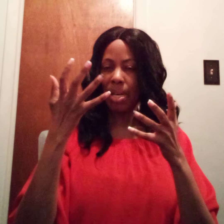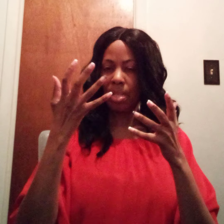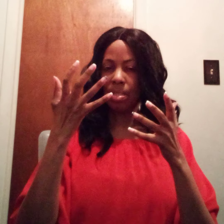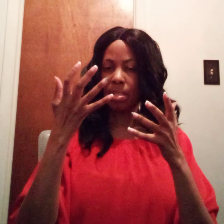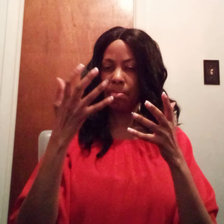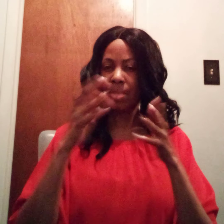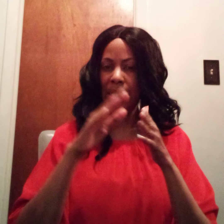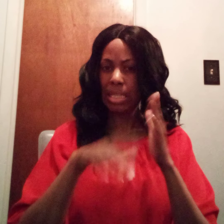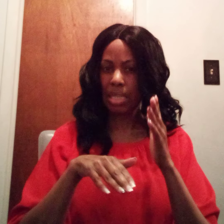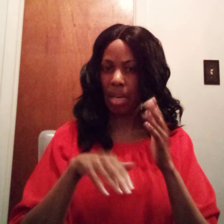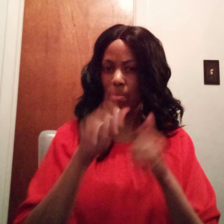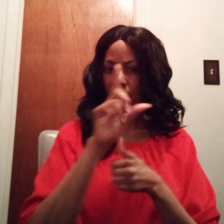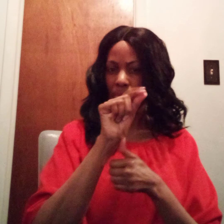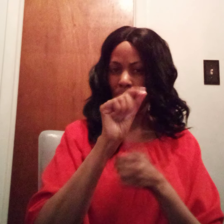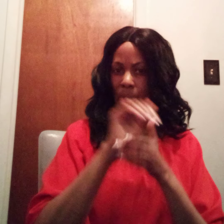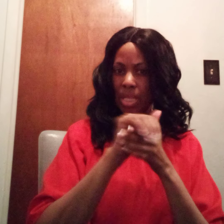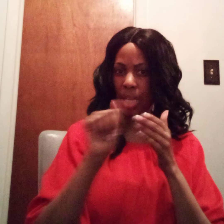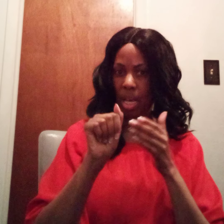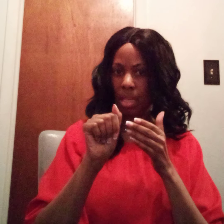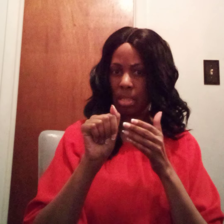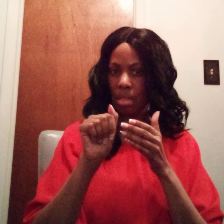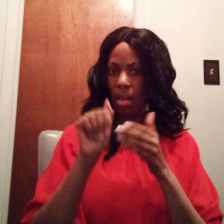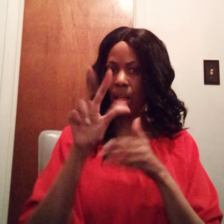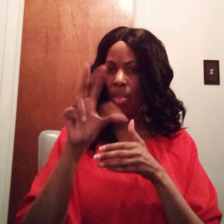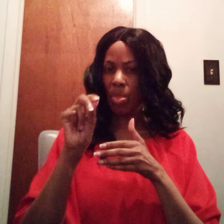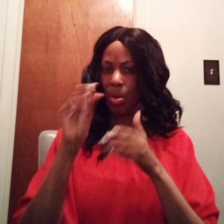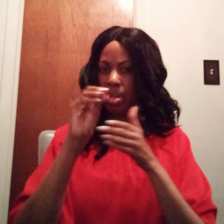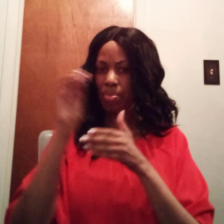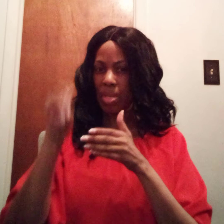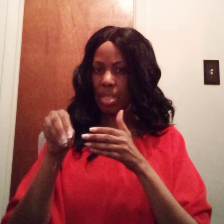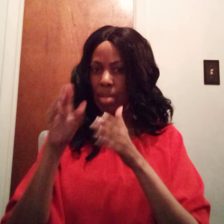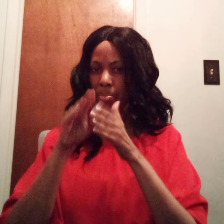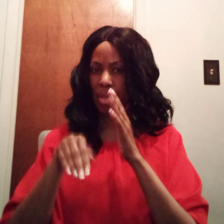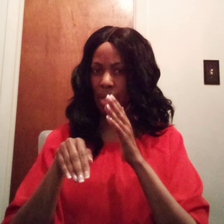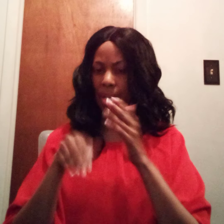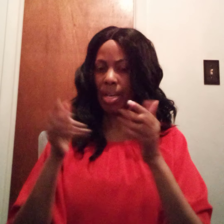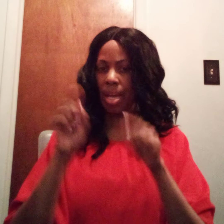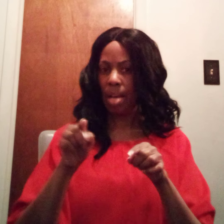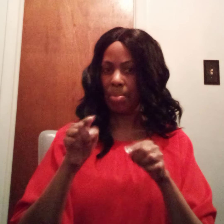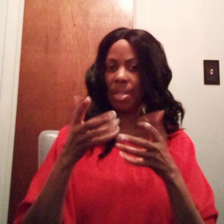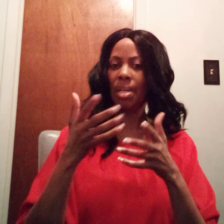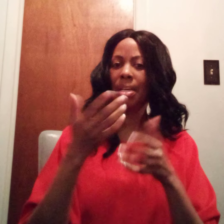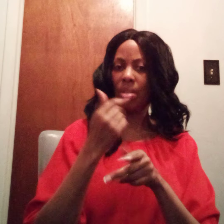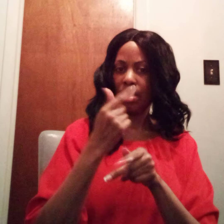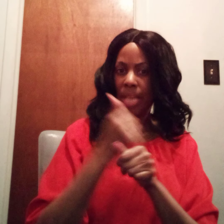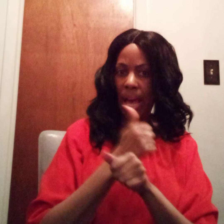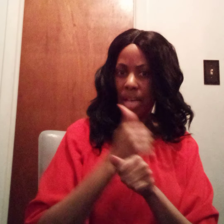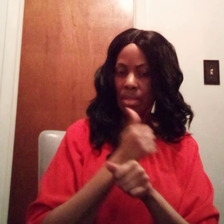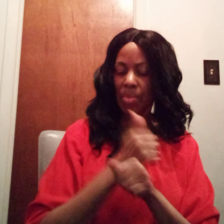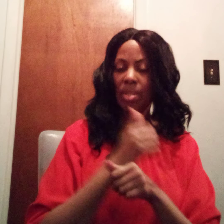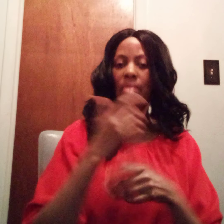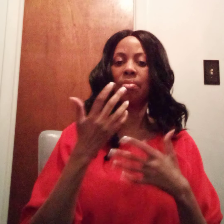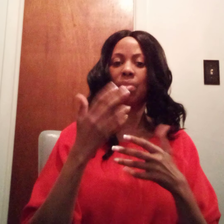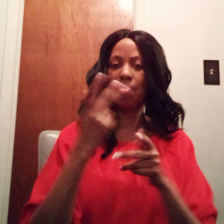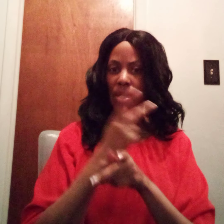isn't algebra yet. This is something that you've probably had exposure to. You would multiply the 30% times the $20. So you would say your